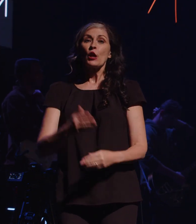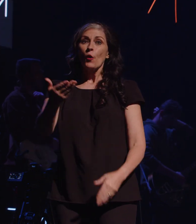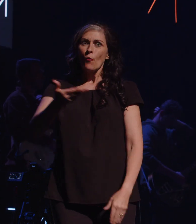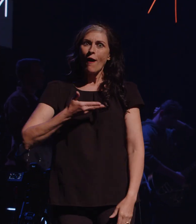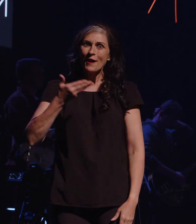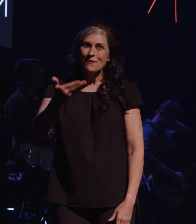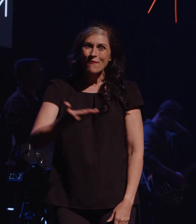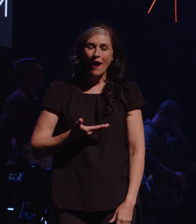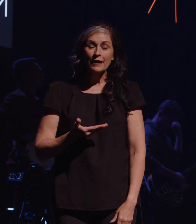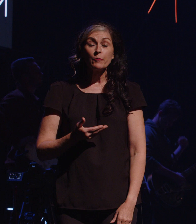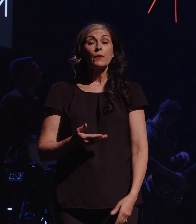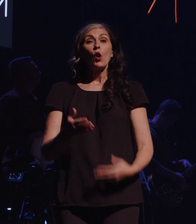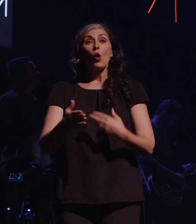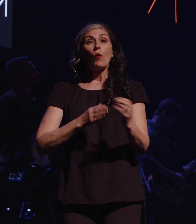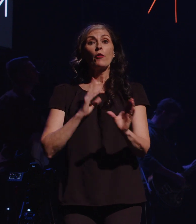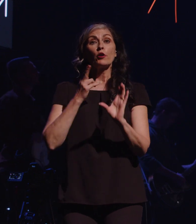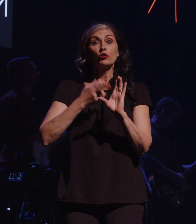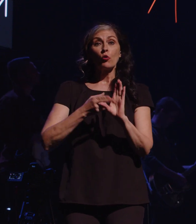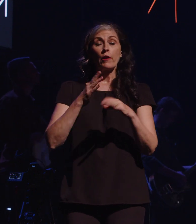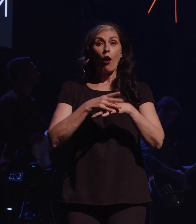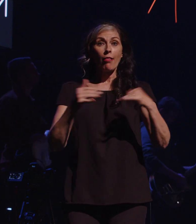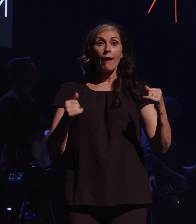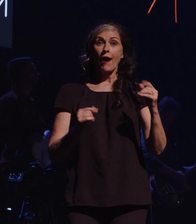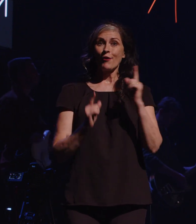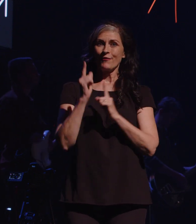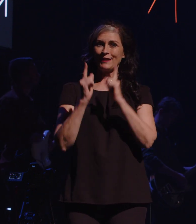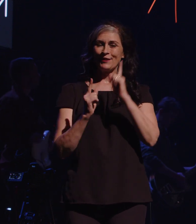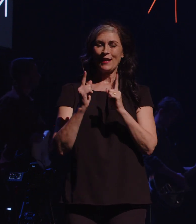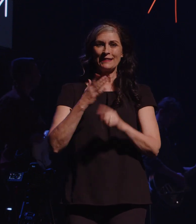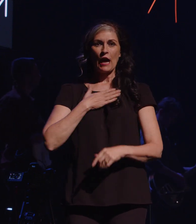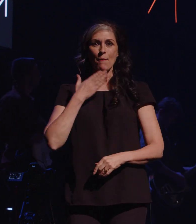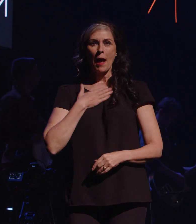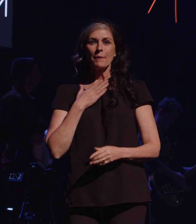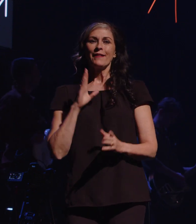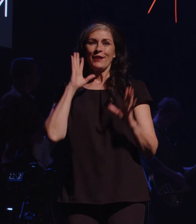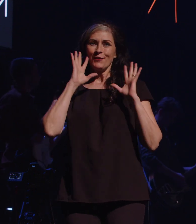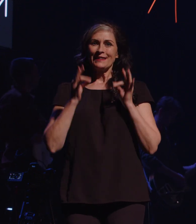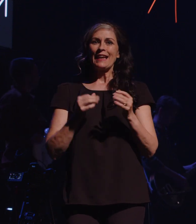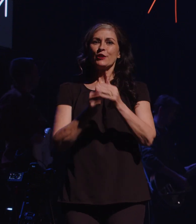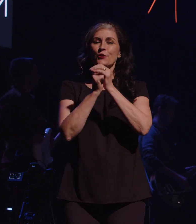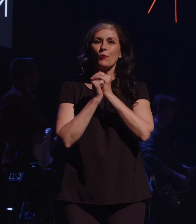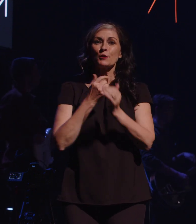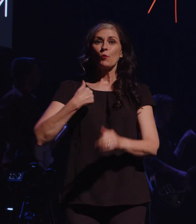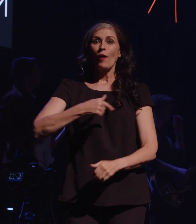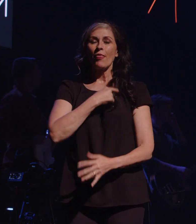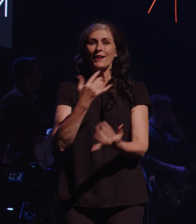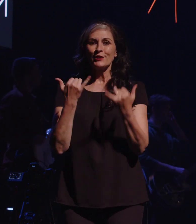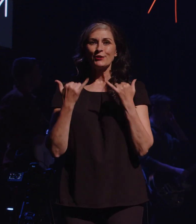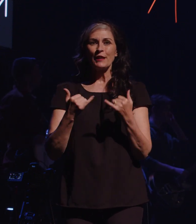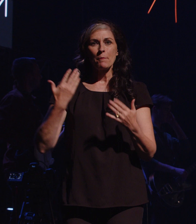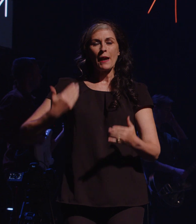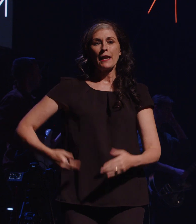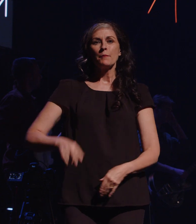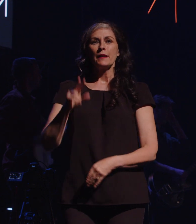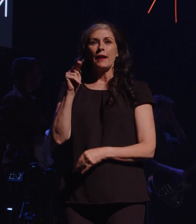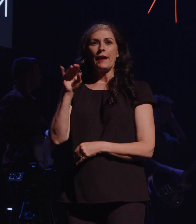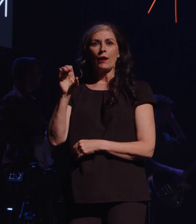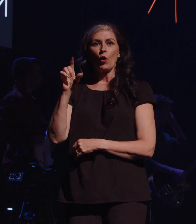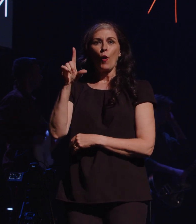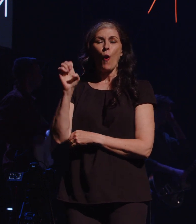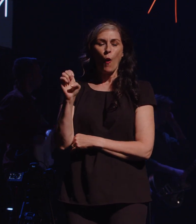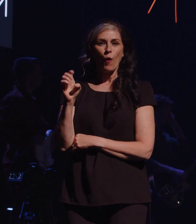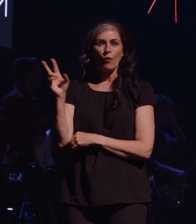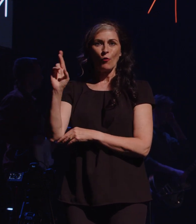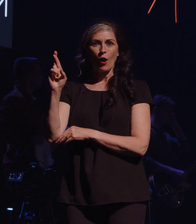Welcome, welcome. Whether you're joining us online or here in person, I am so glad that you've chosen to worship with us today. My name is Nicole Robinson, and